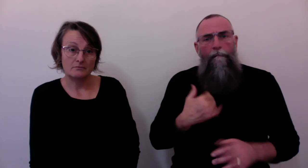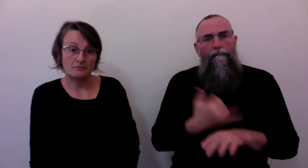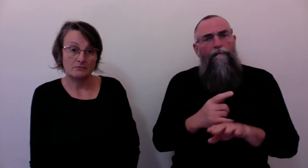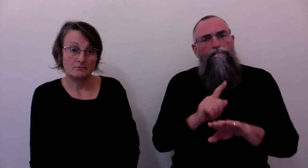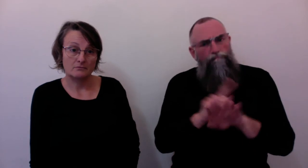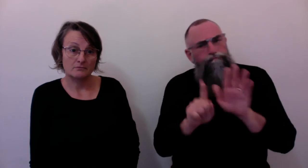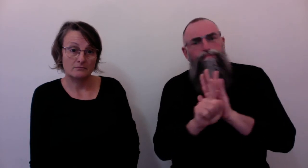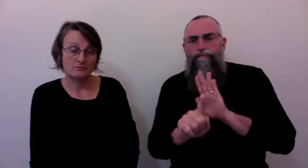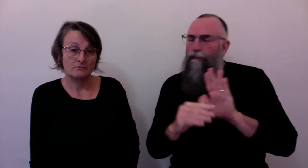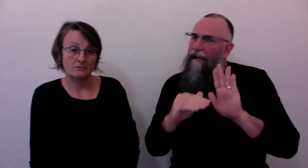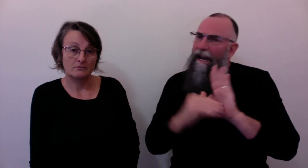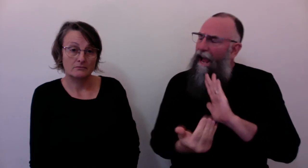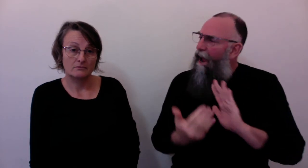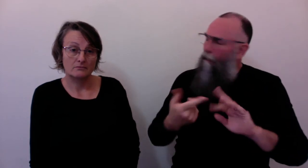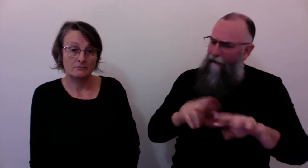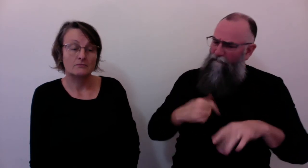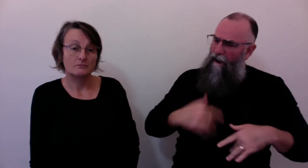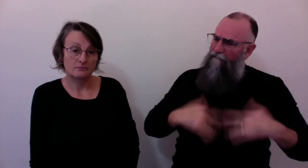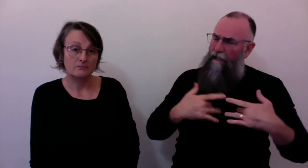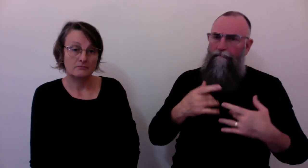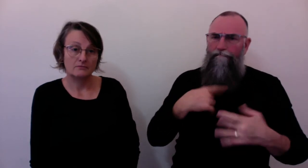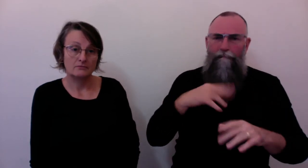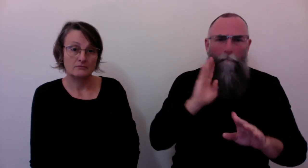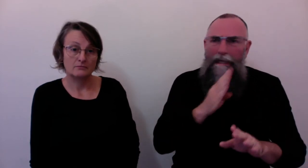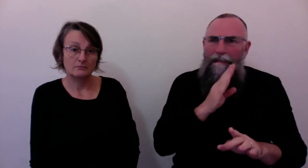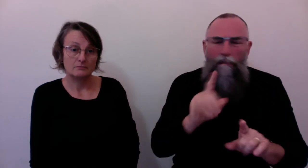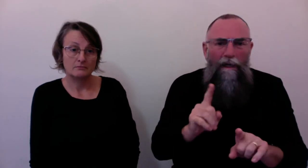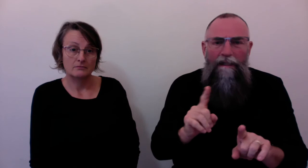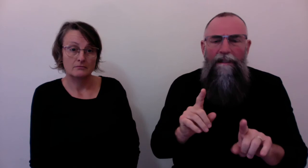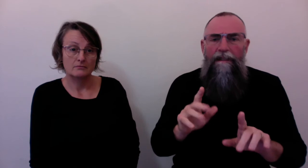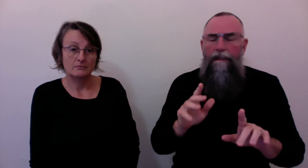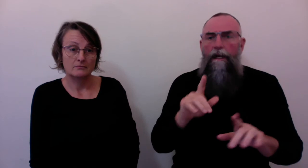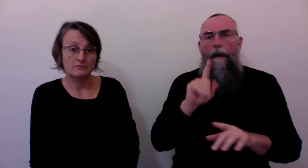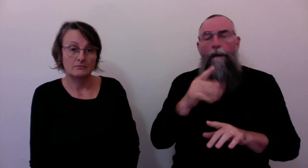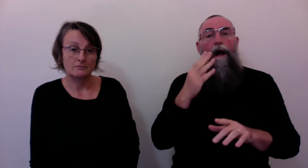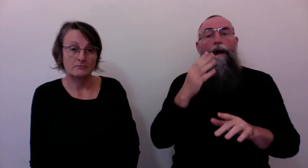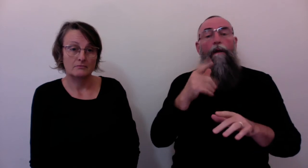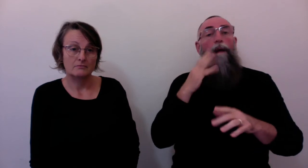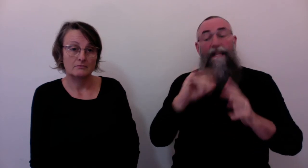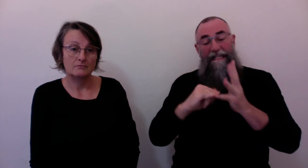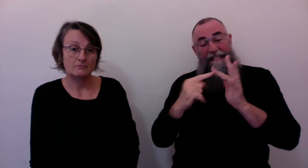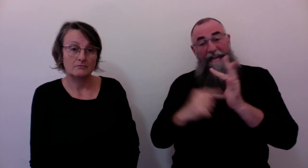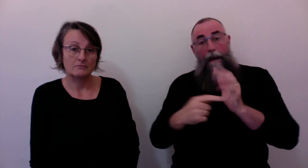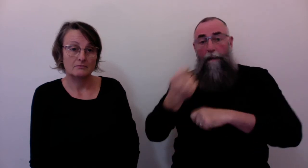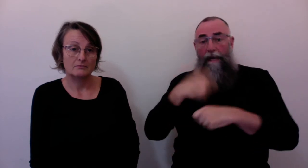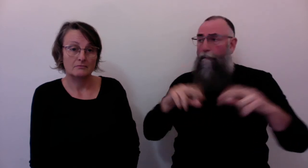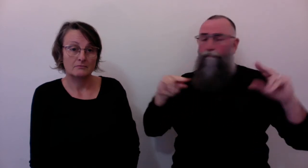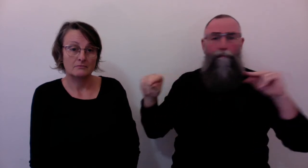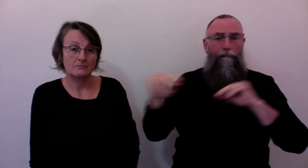something's not working for me. It's usually like when the set gets loud, and usually that's when it's usually the directors